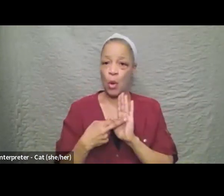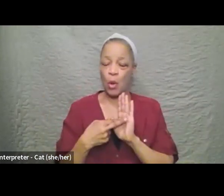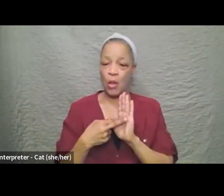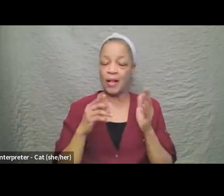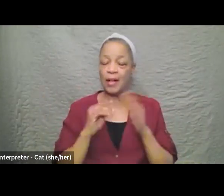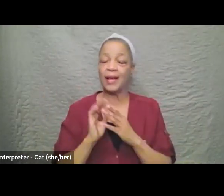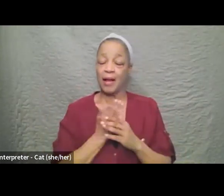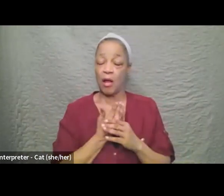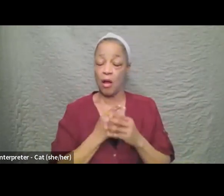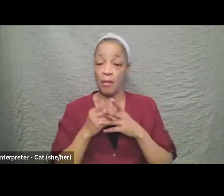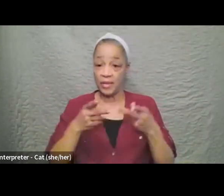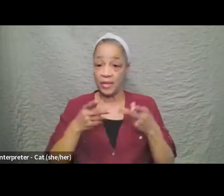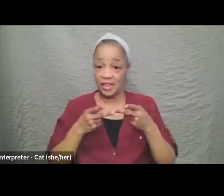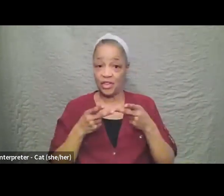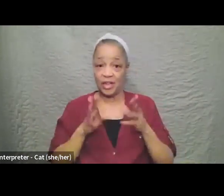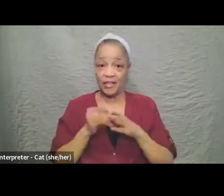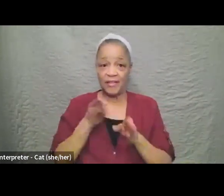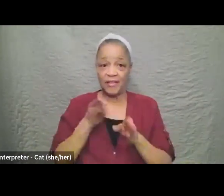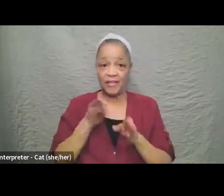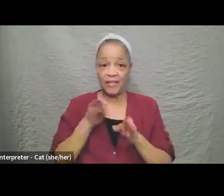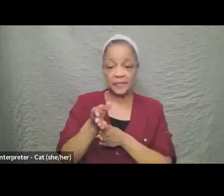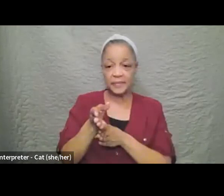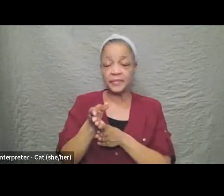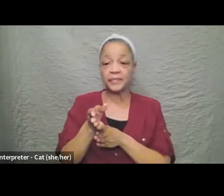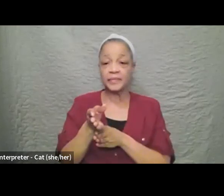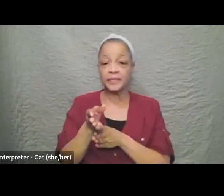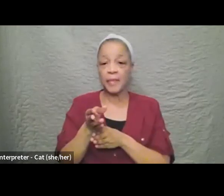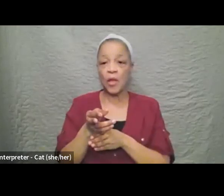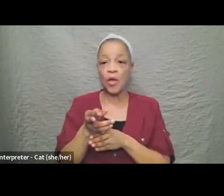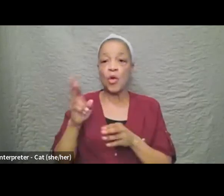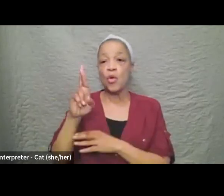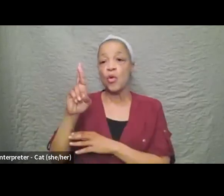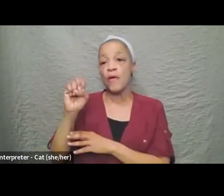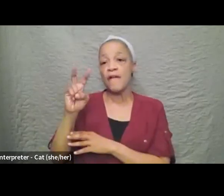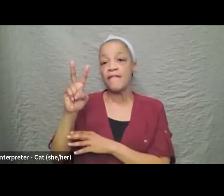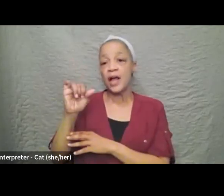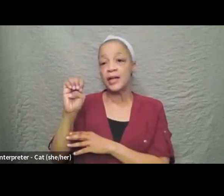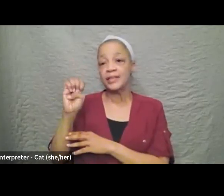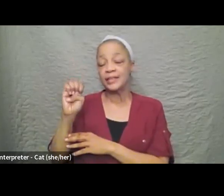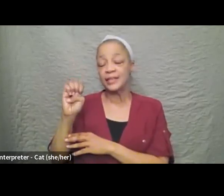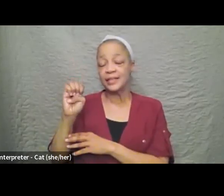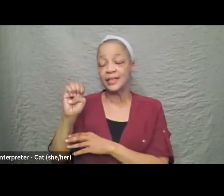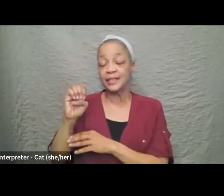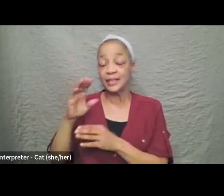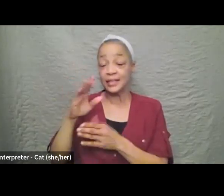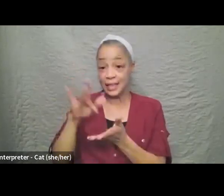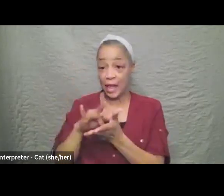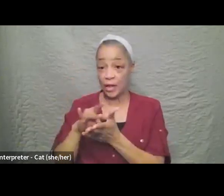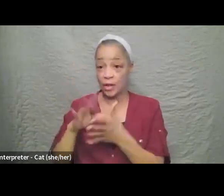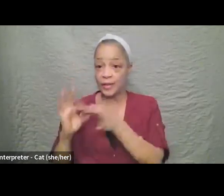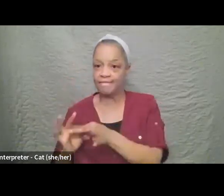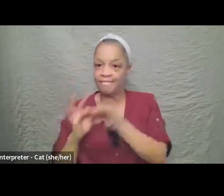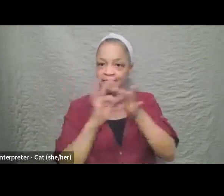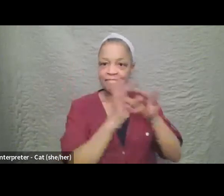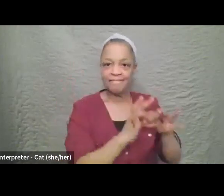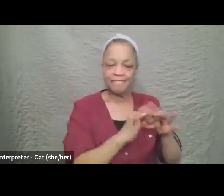field. Simply put, the Revise Center is a complement to and a component